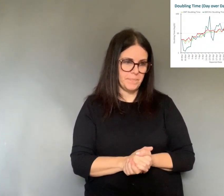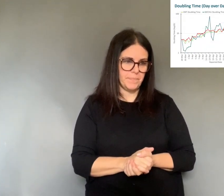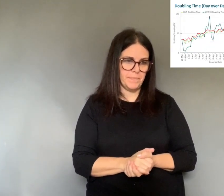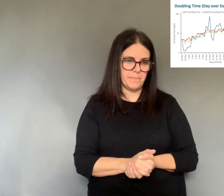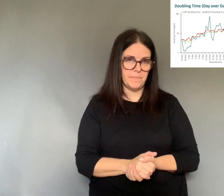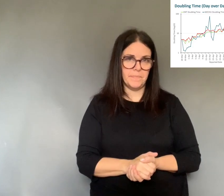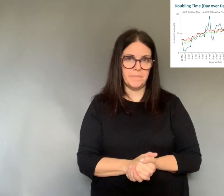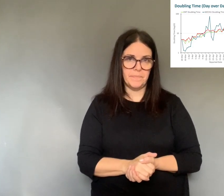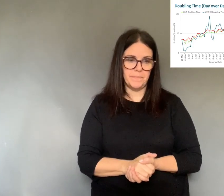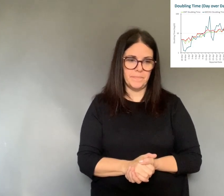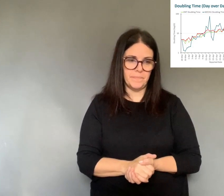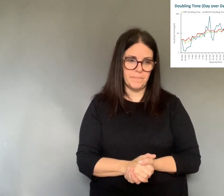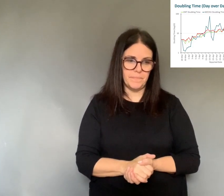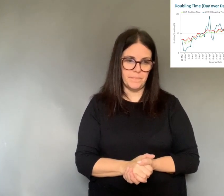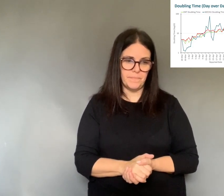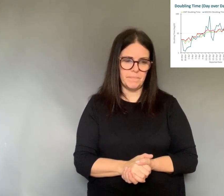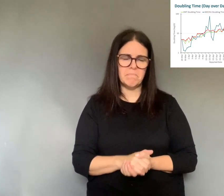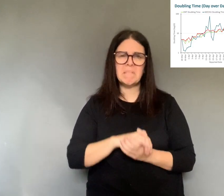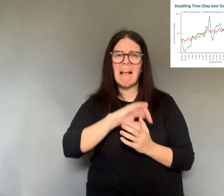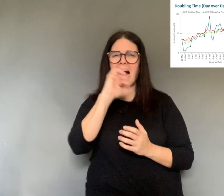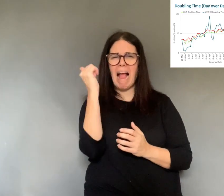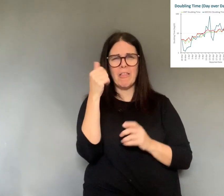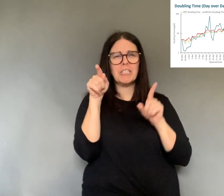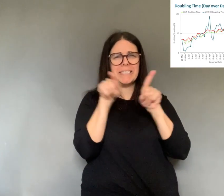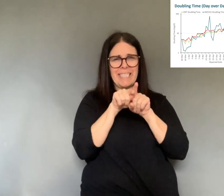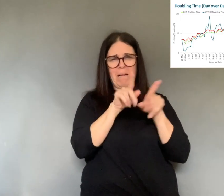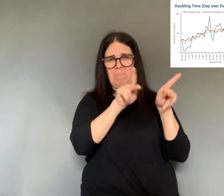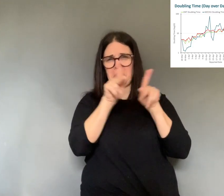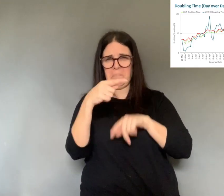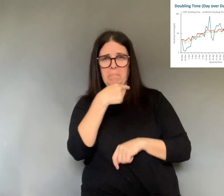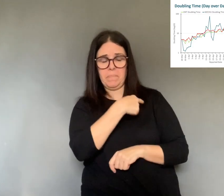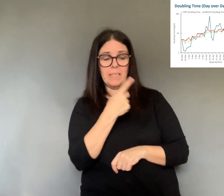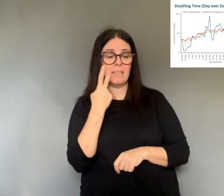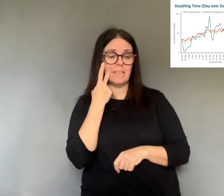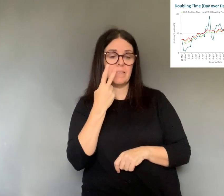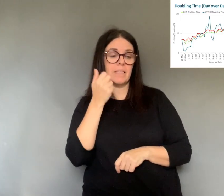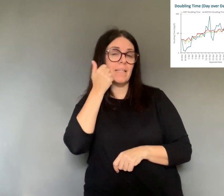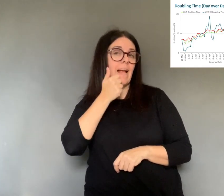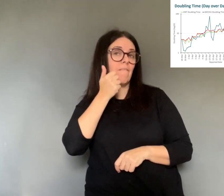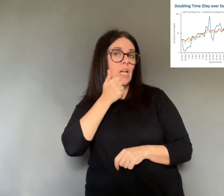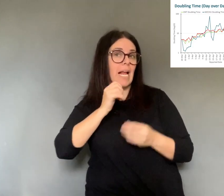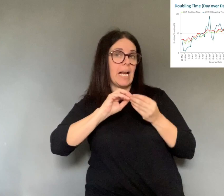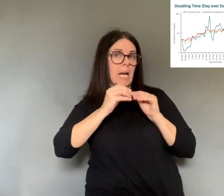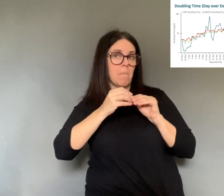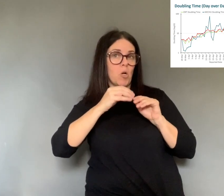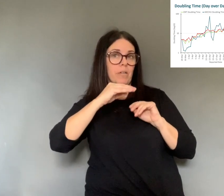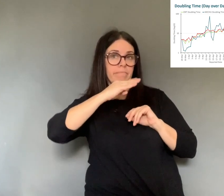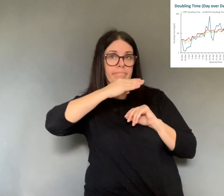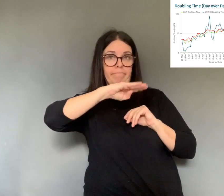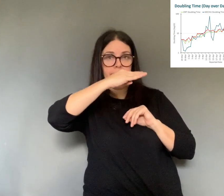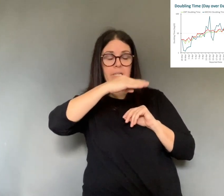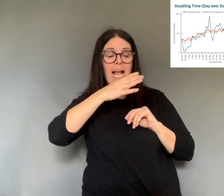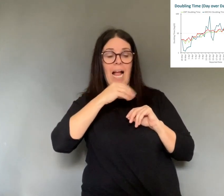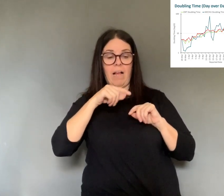Another way to show case doubling time is to day-over-day comparison, and we are able to do that comparison compared to the province and also